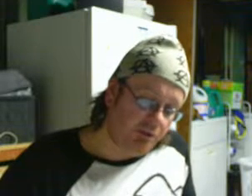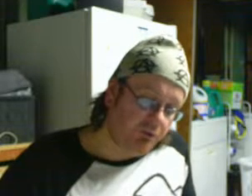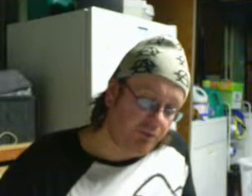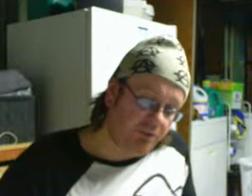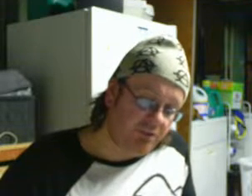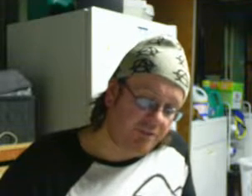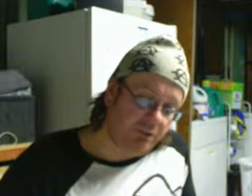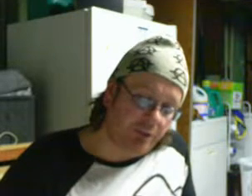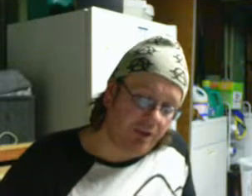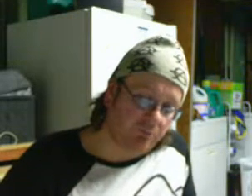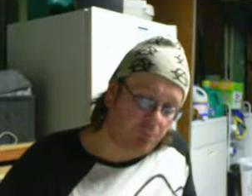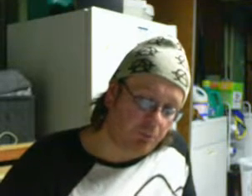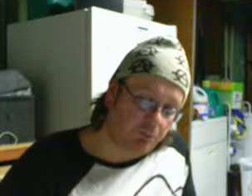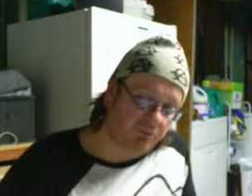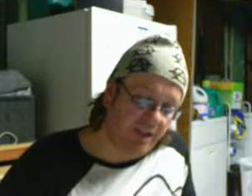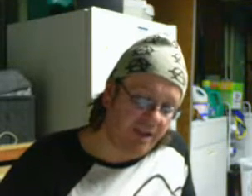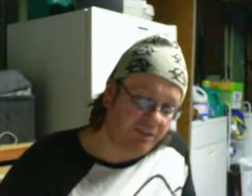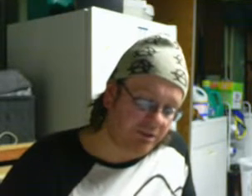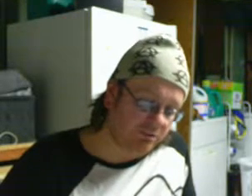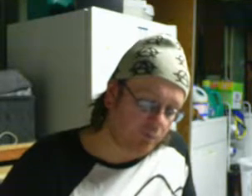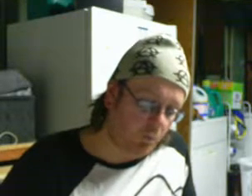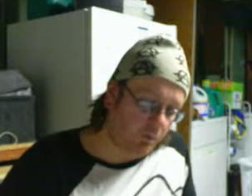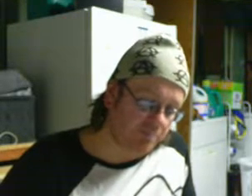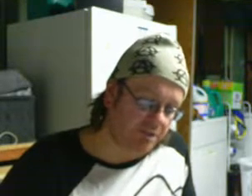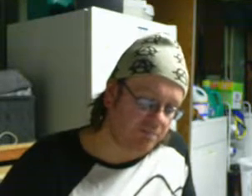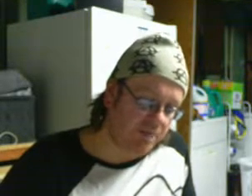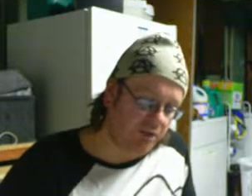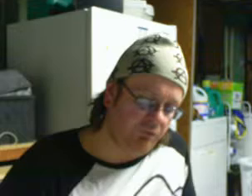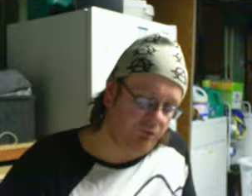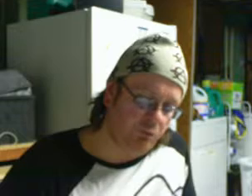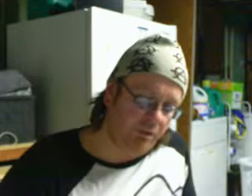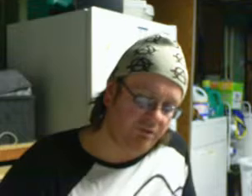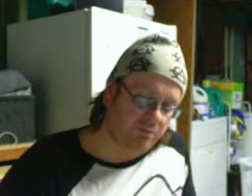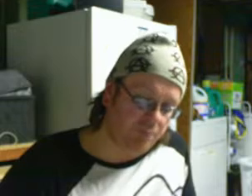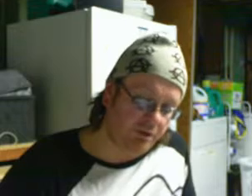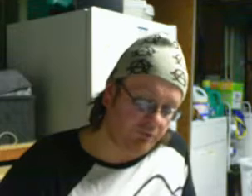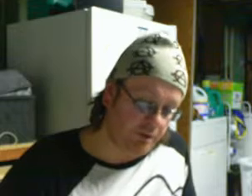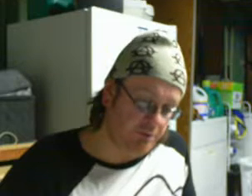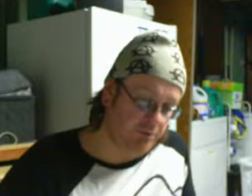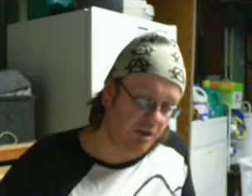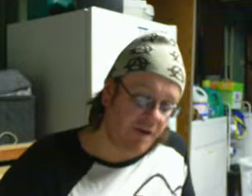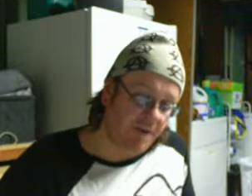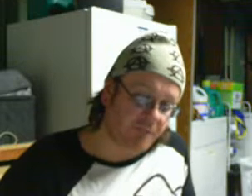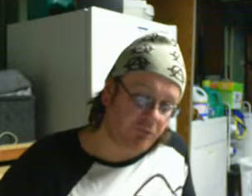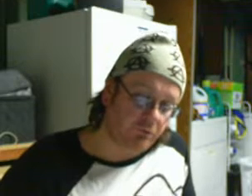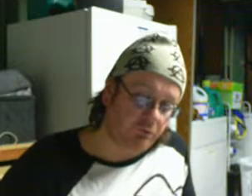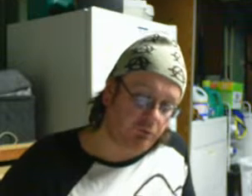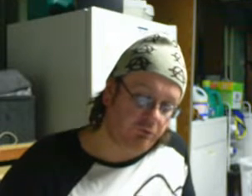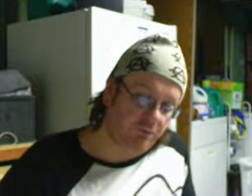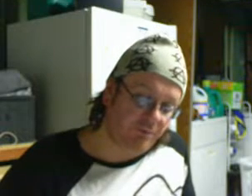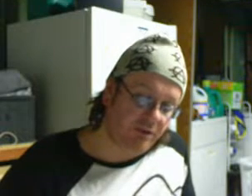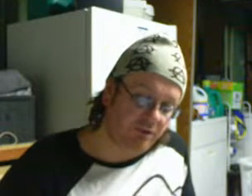had 70,000 porters and 80,000 quarrymen in the mountains, as well as administrators, officials who supervised the